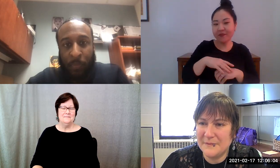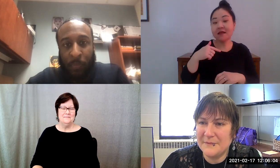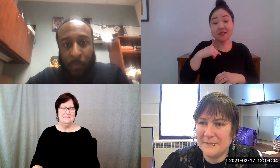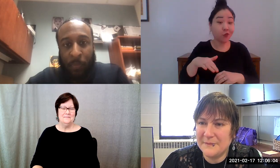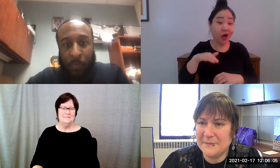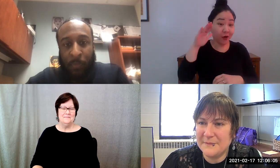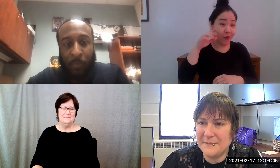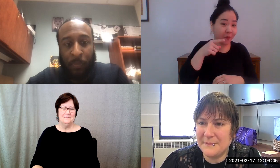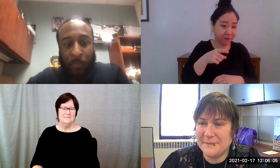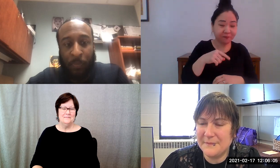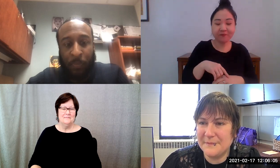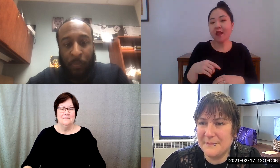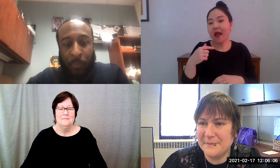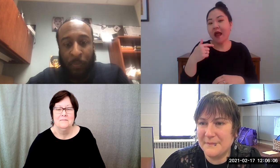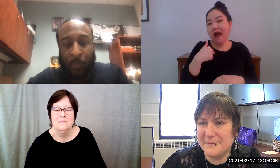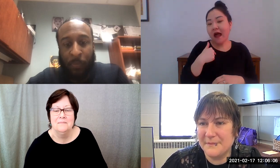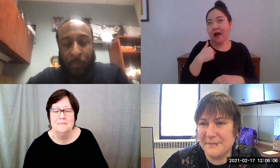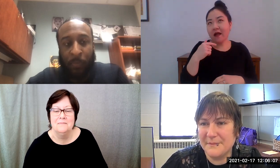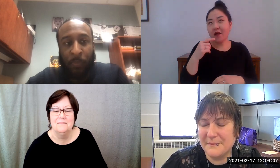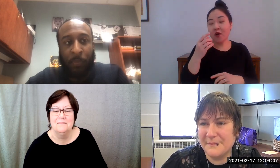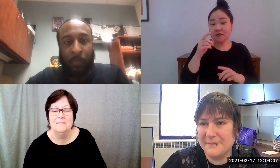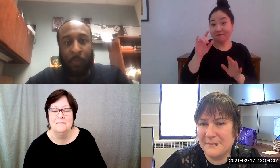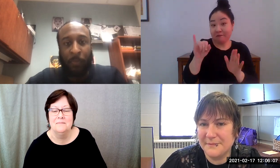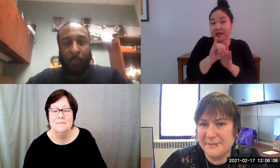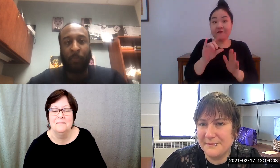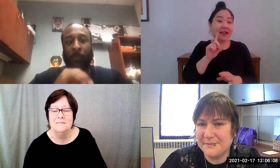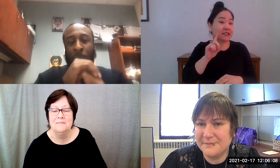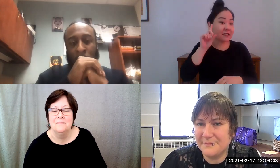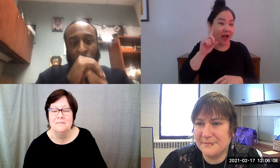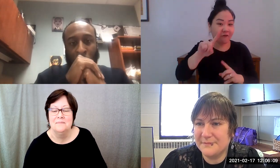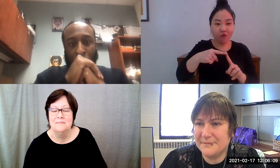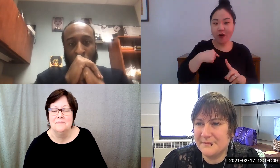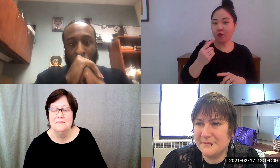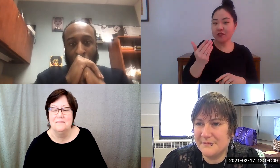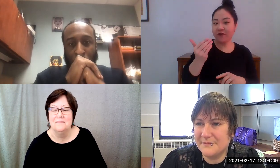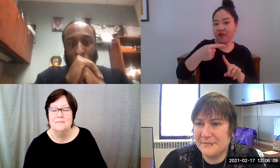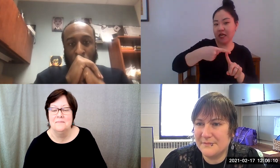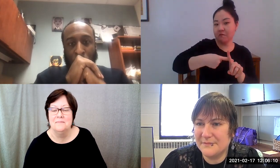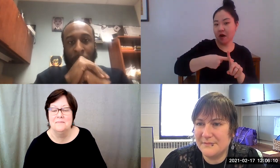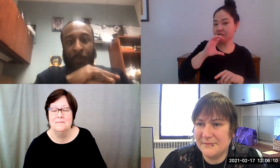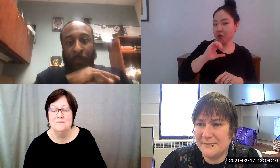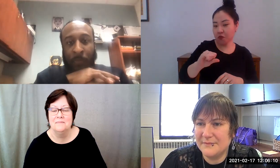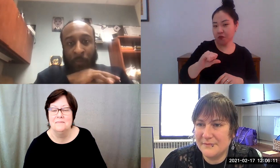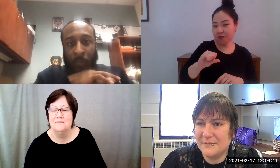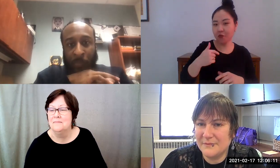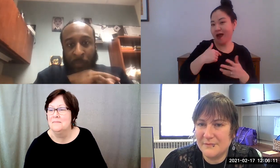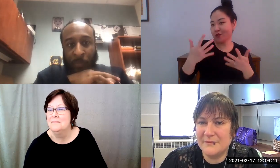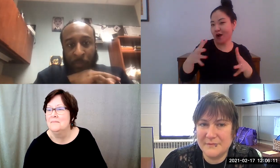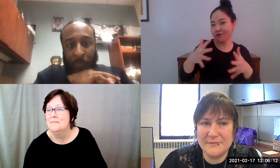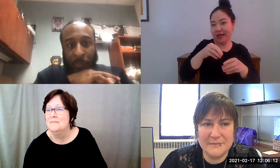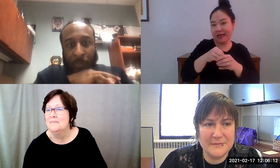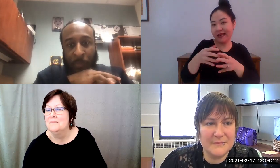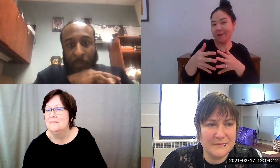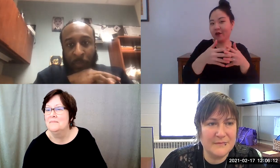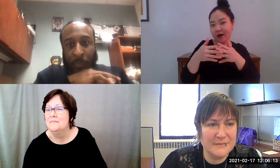area. That's where I grew up. I was identified as deaf when I was 15 months old. So I